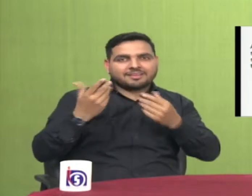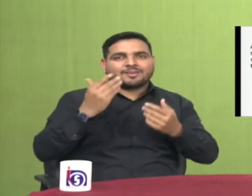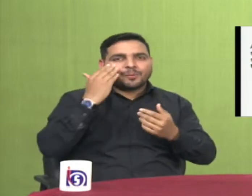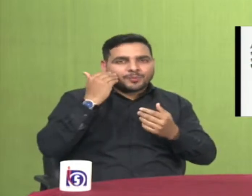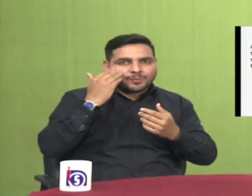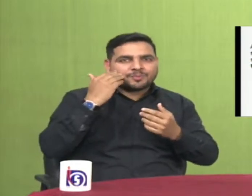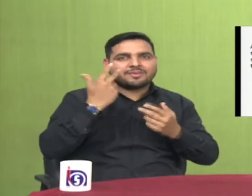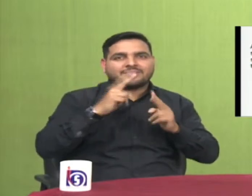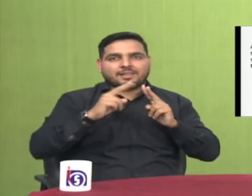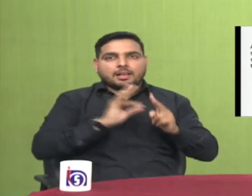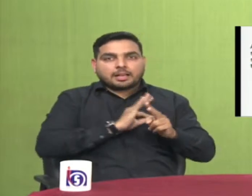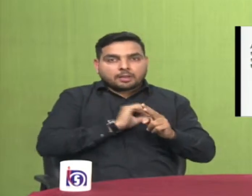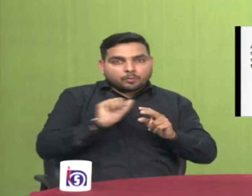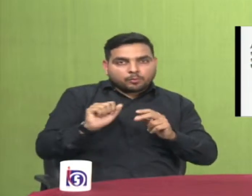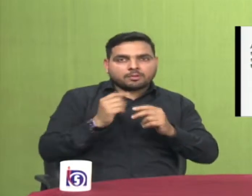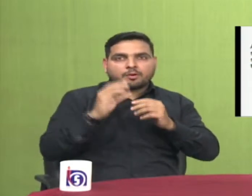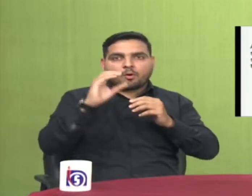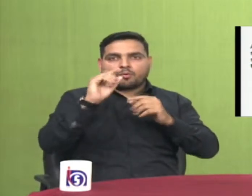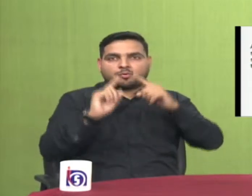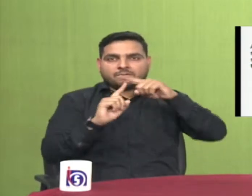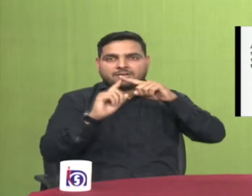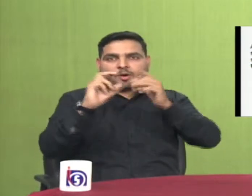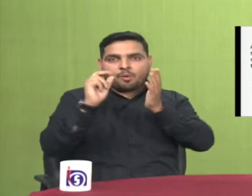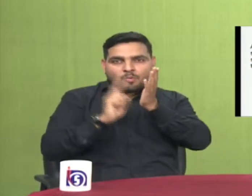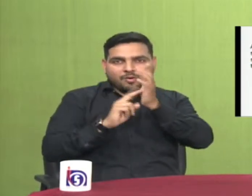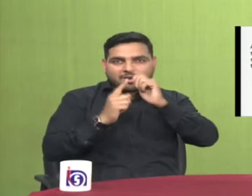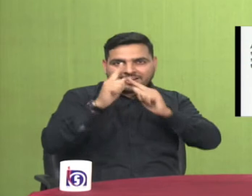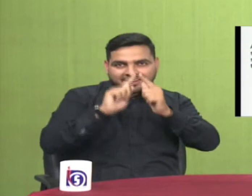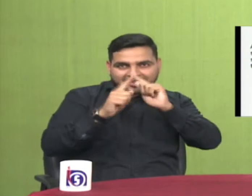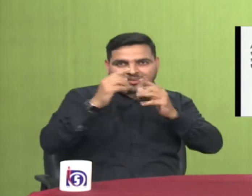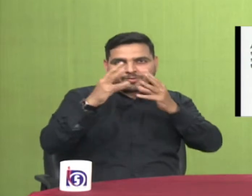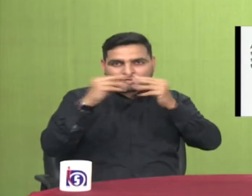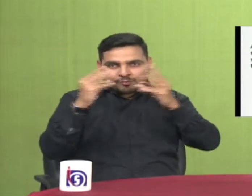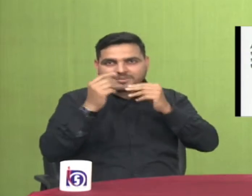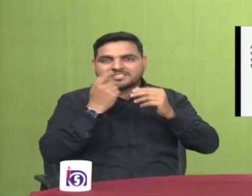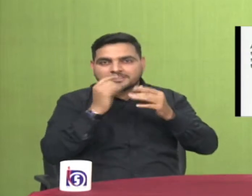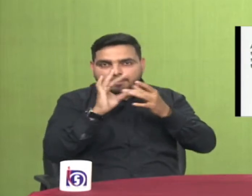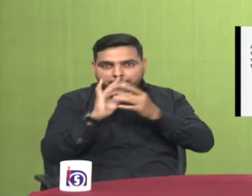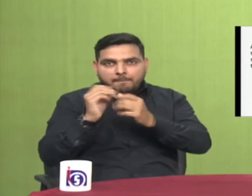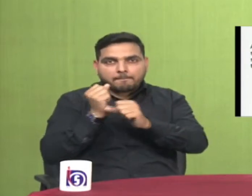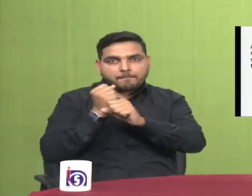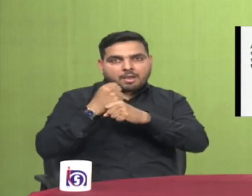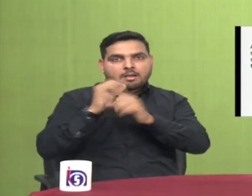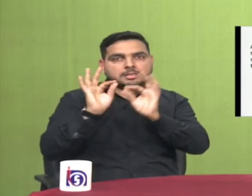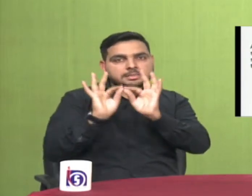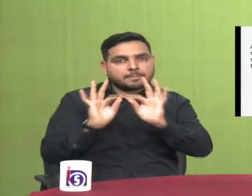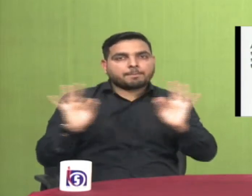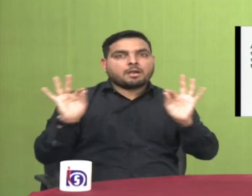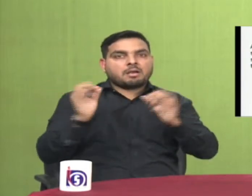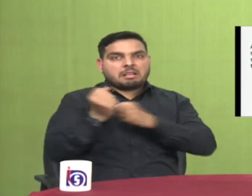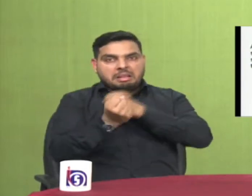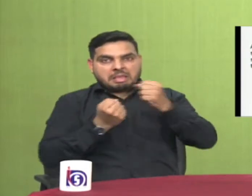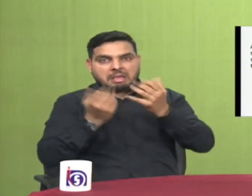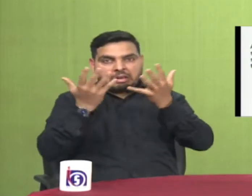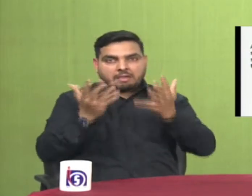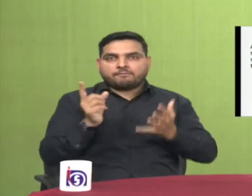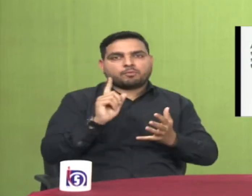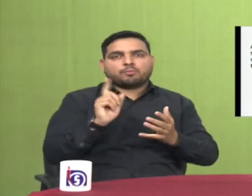and made of absorbent material like cotton and simple design, bright in color